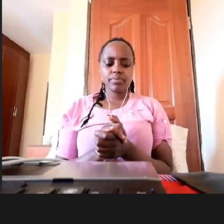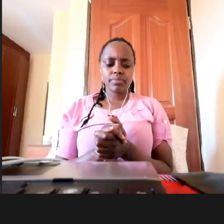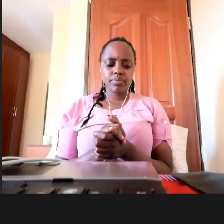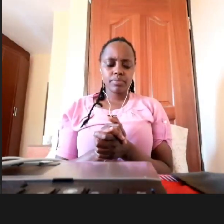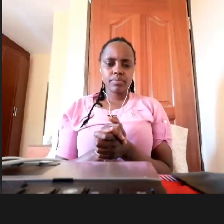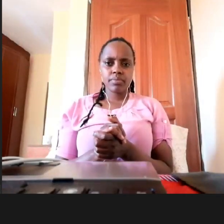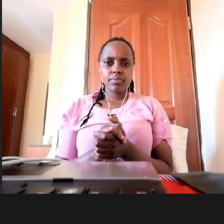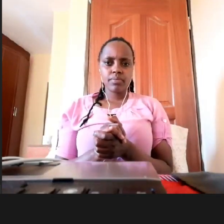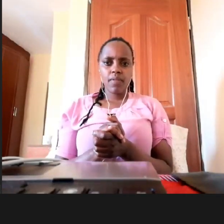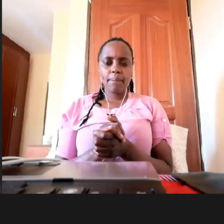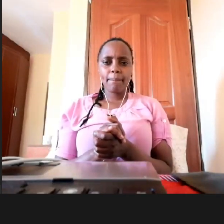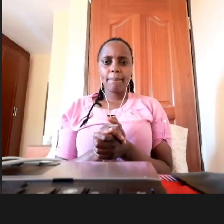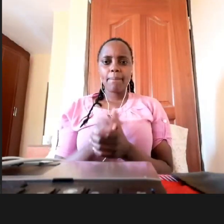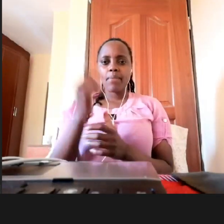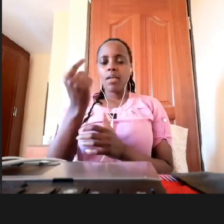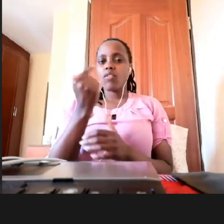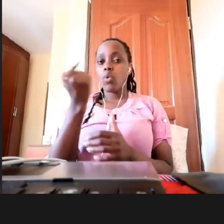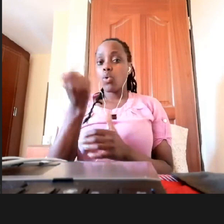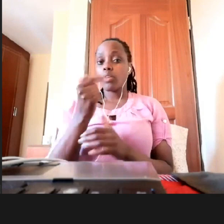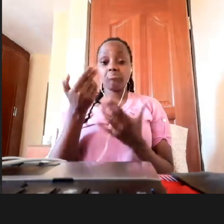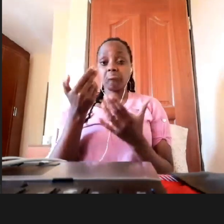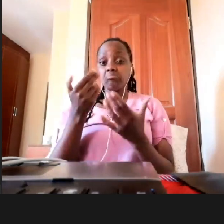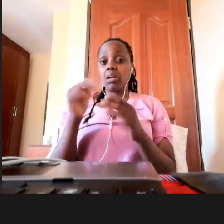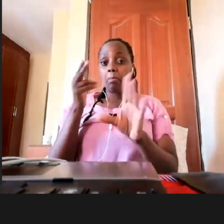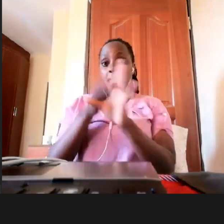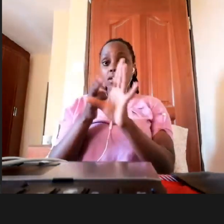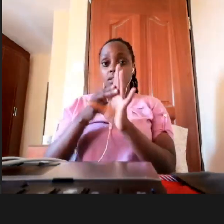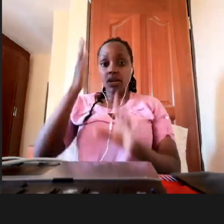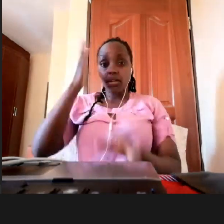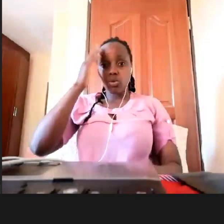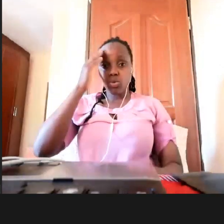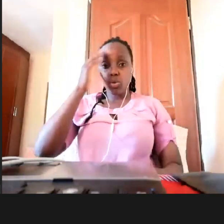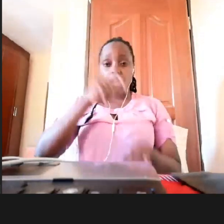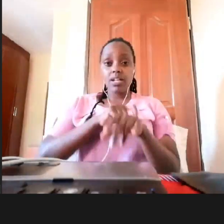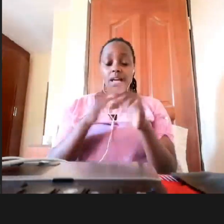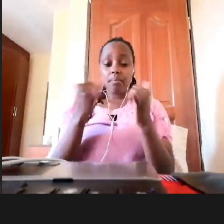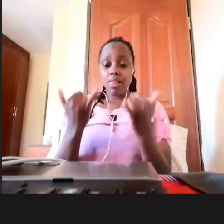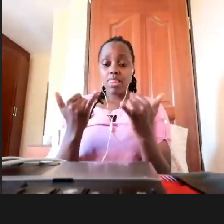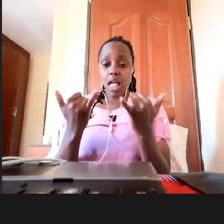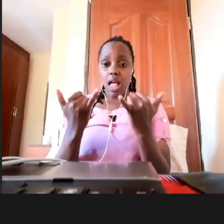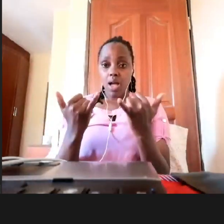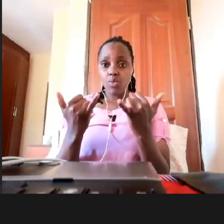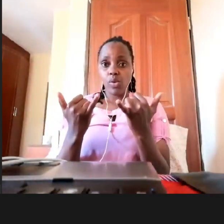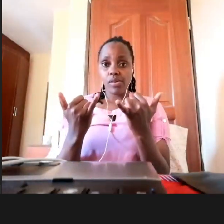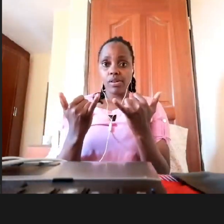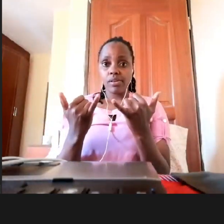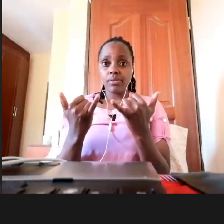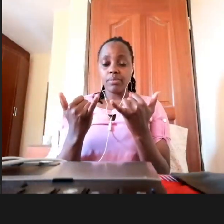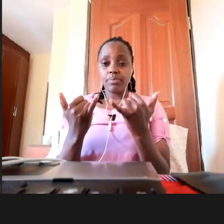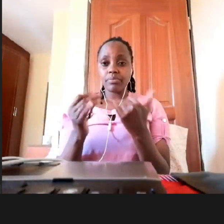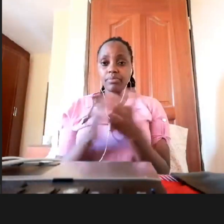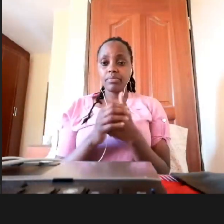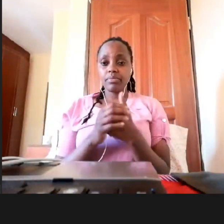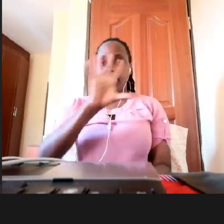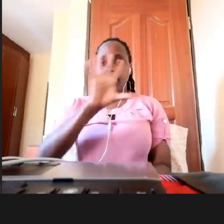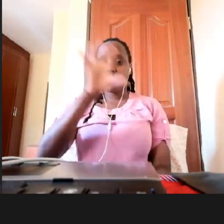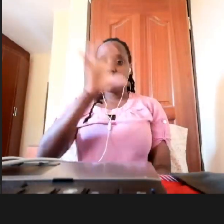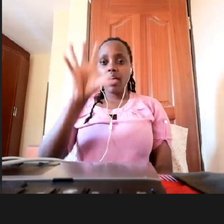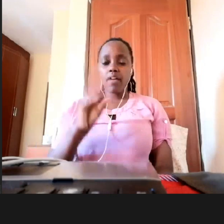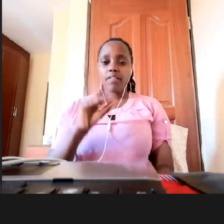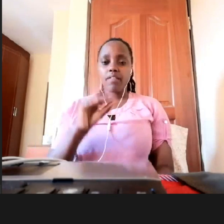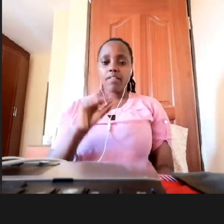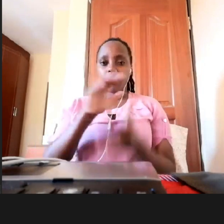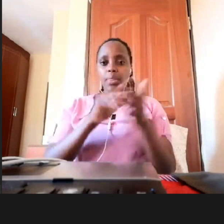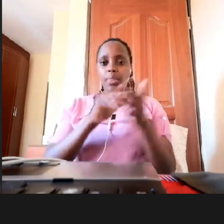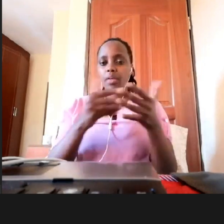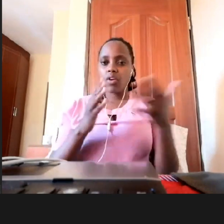Just for participants to know, as we speak today, the African Charter on the Rights and Welfare